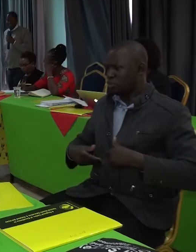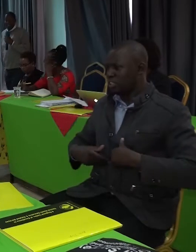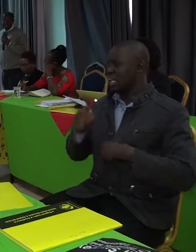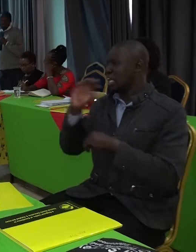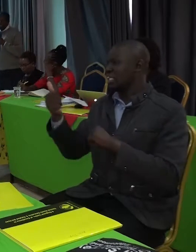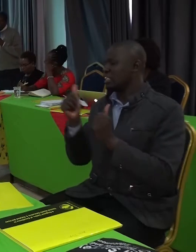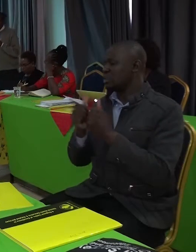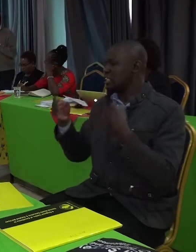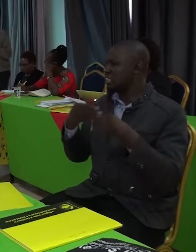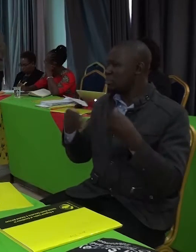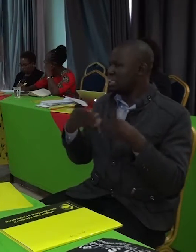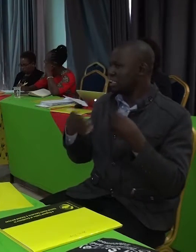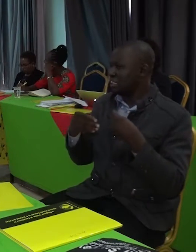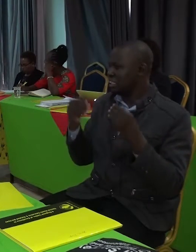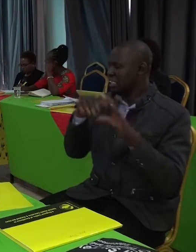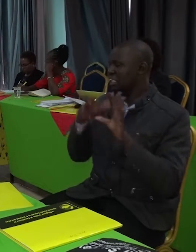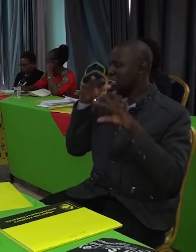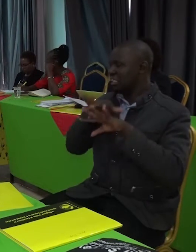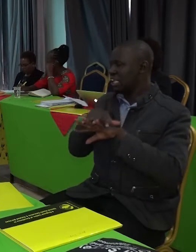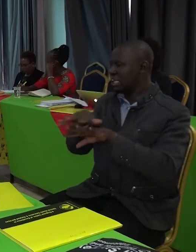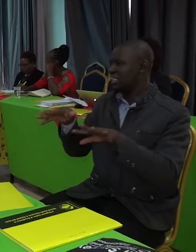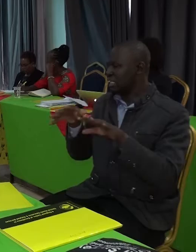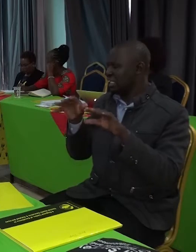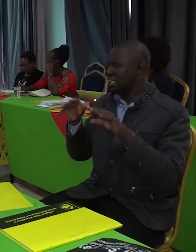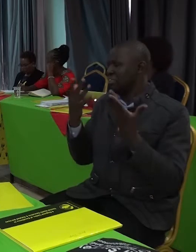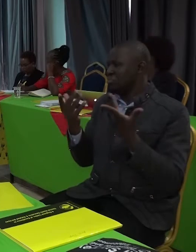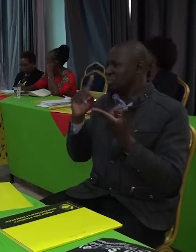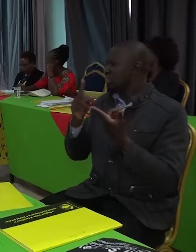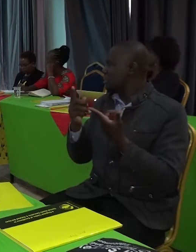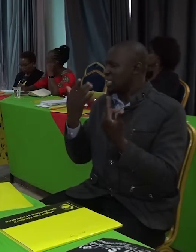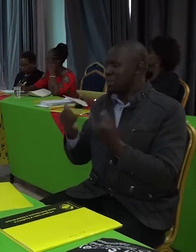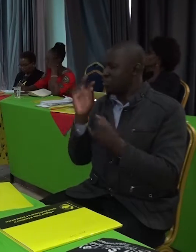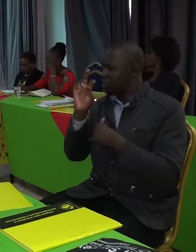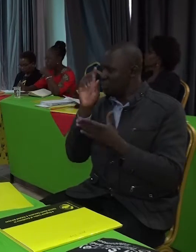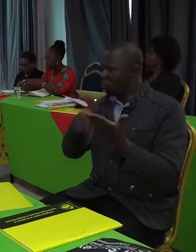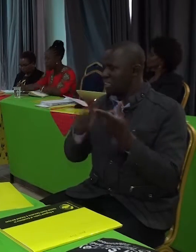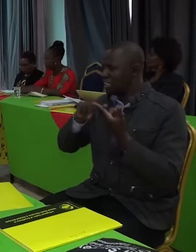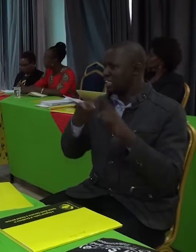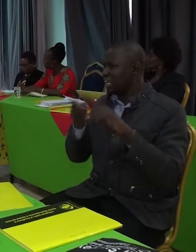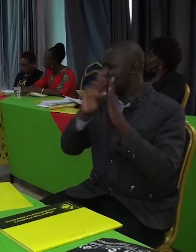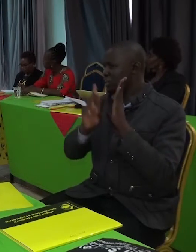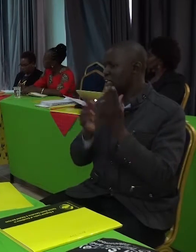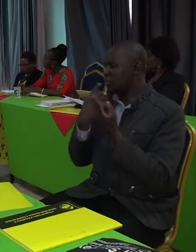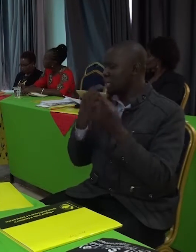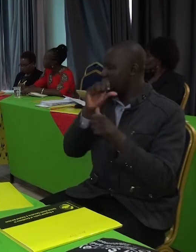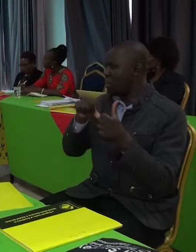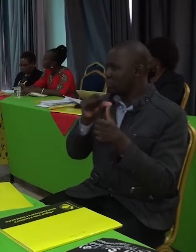in integrated settings. You see what the standards rules are talking about? They are talking